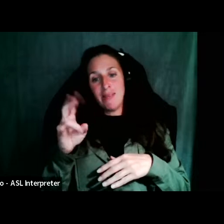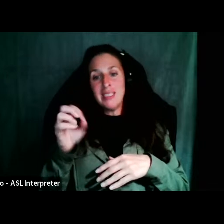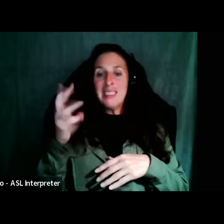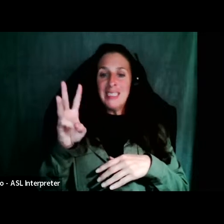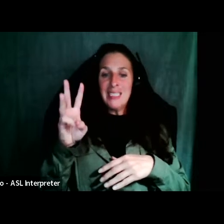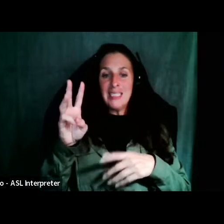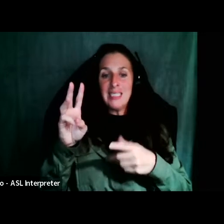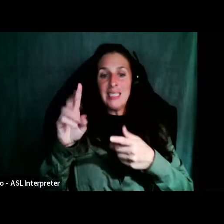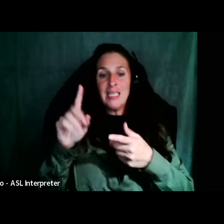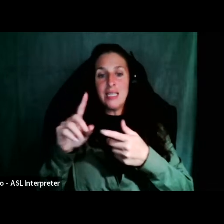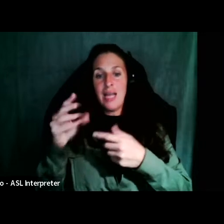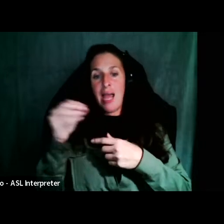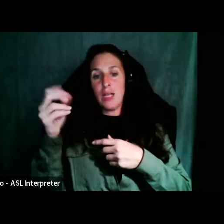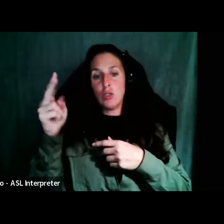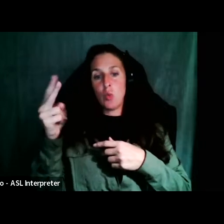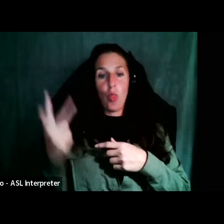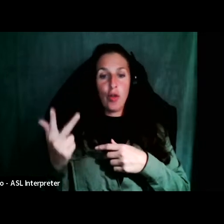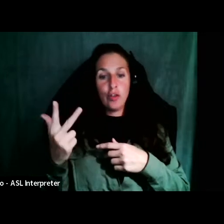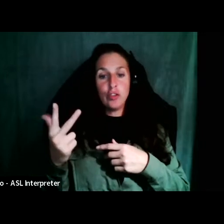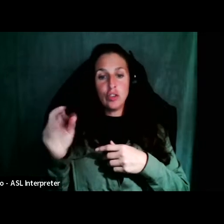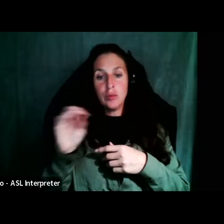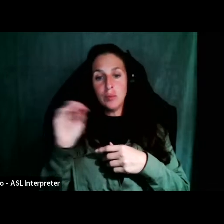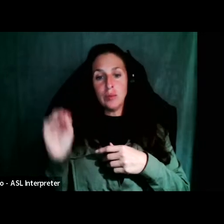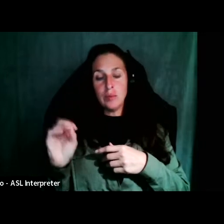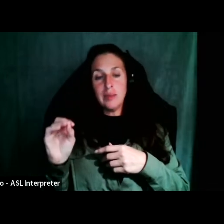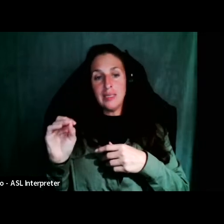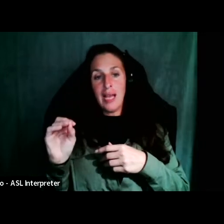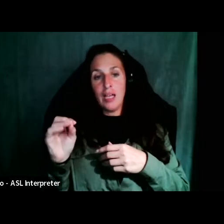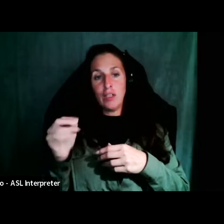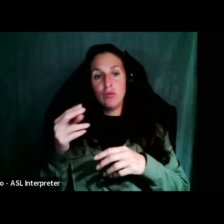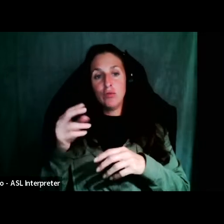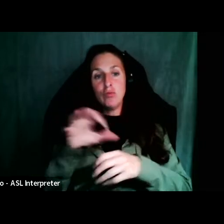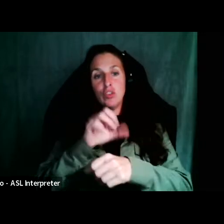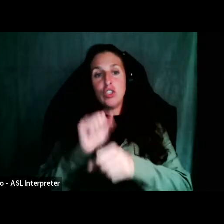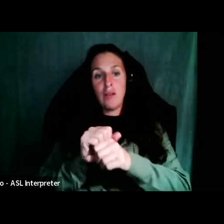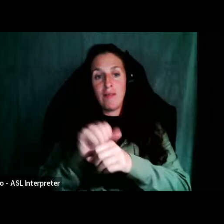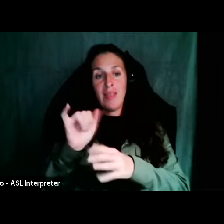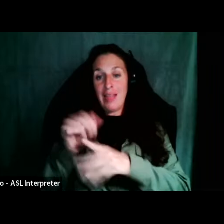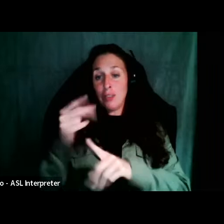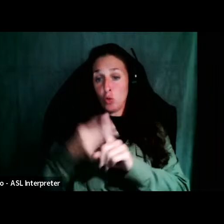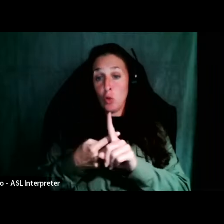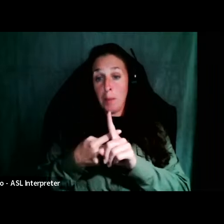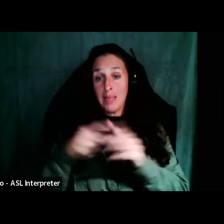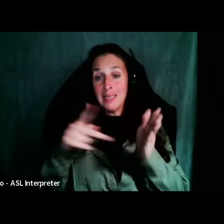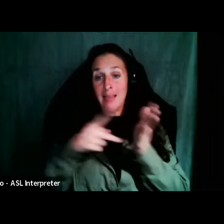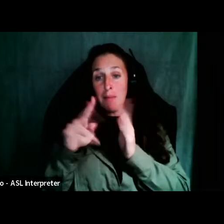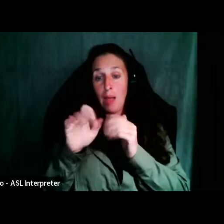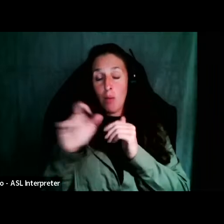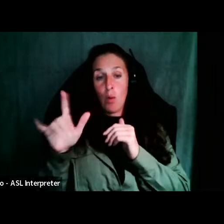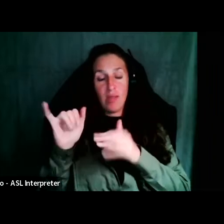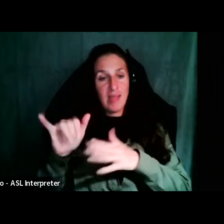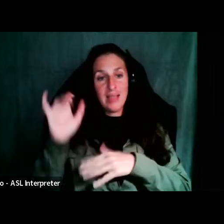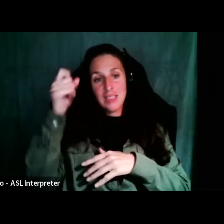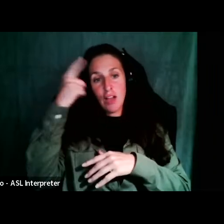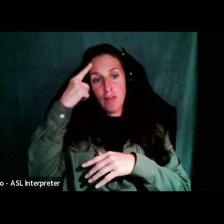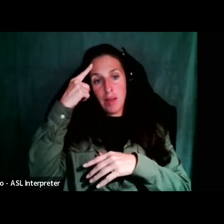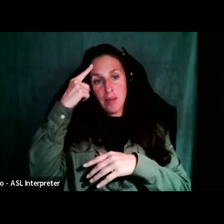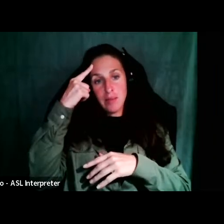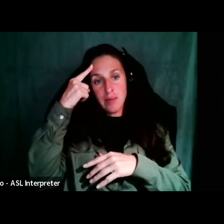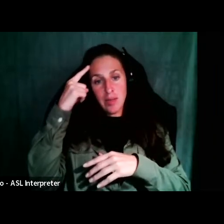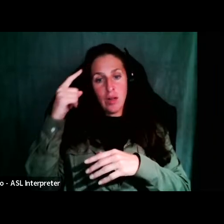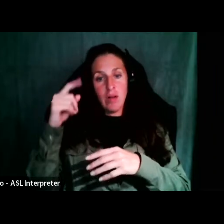2/3% reserve, which is 2 months of payroll. Is that CASBO? No, it's the Governmental Financial